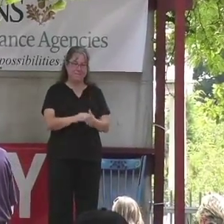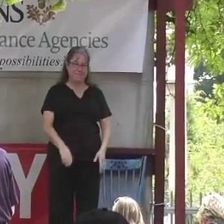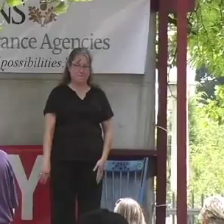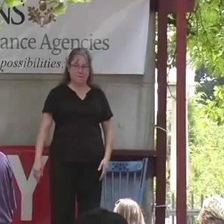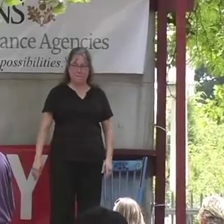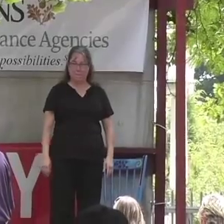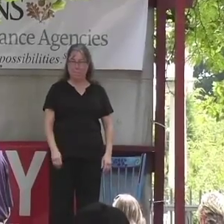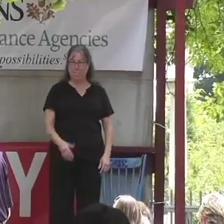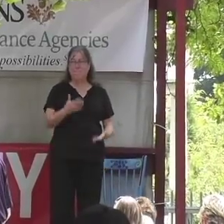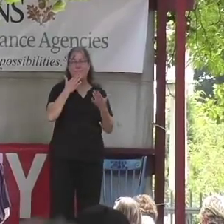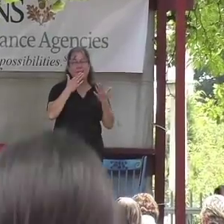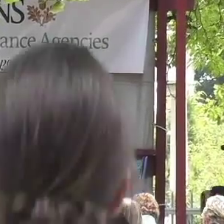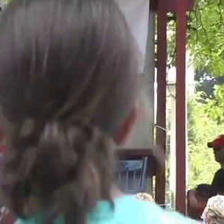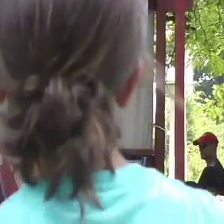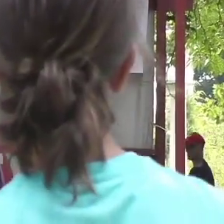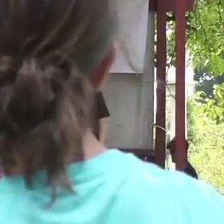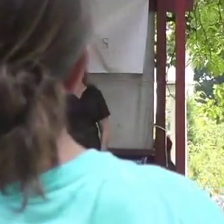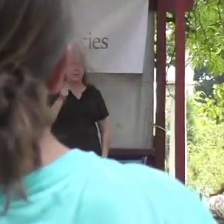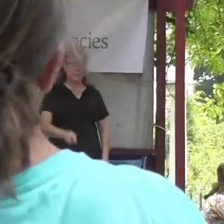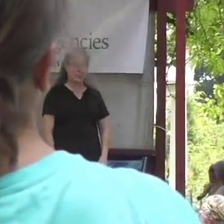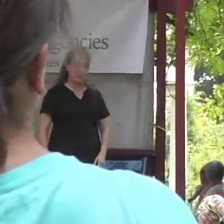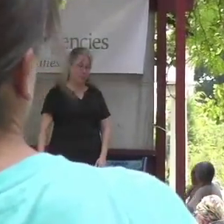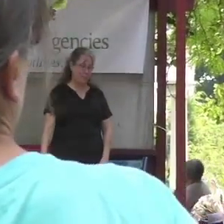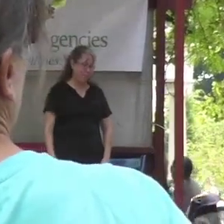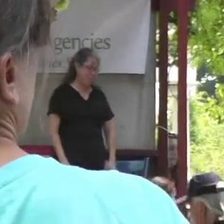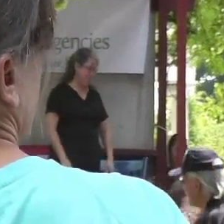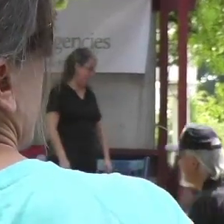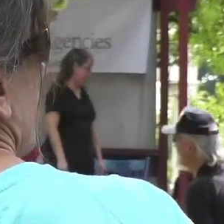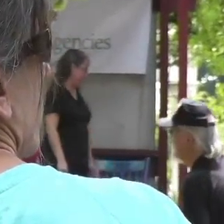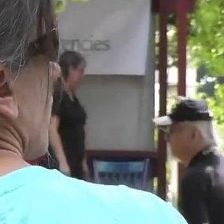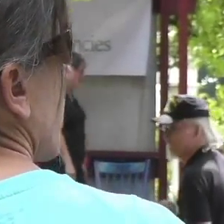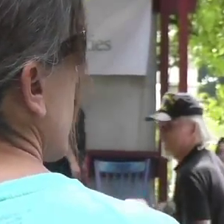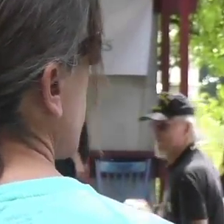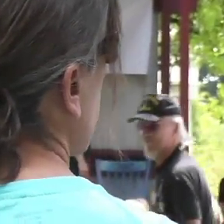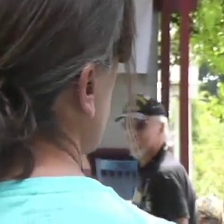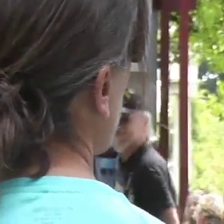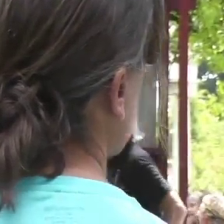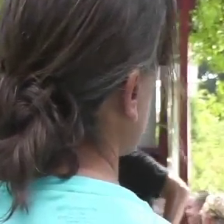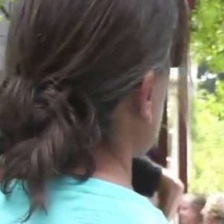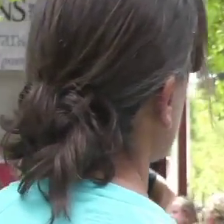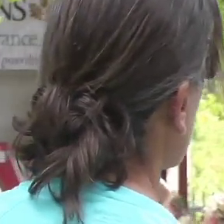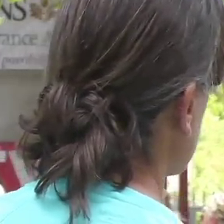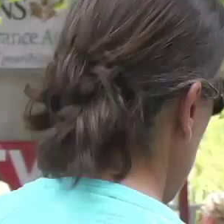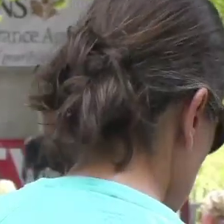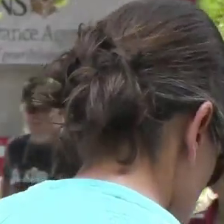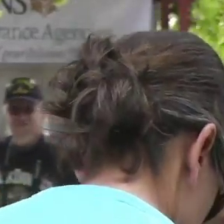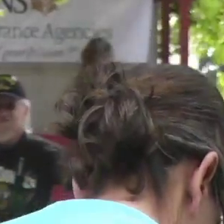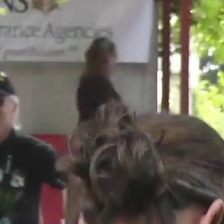Thank you. See you later. Careful.